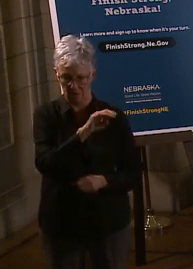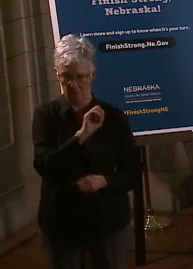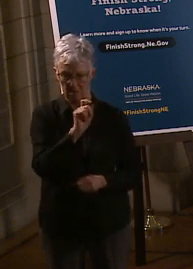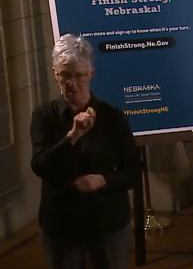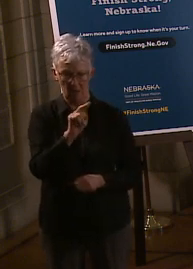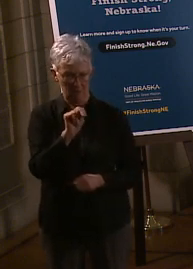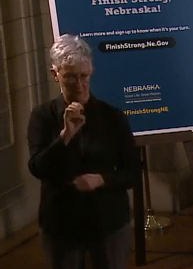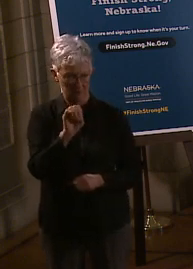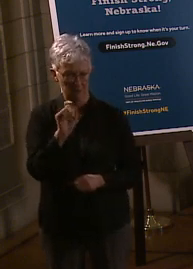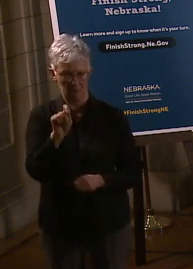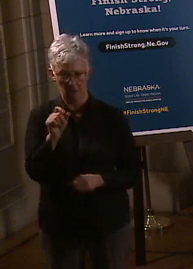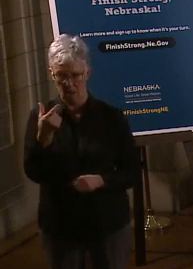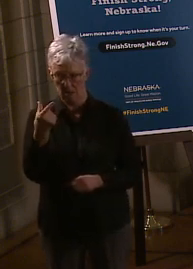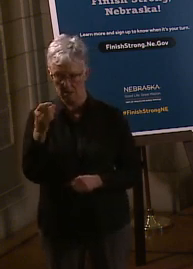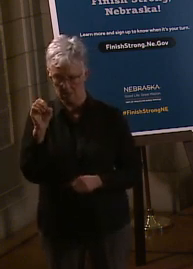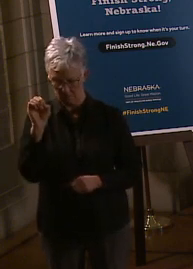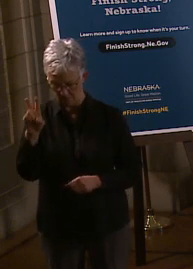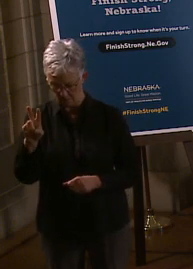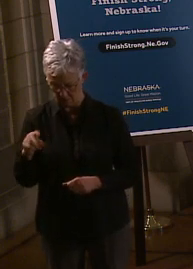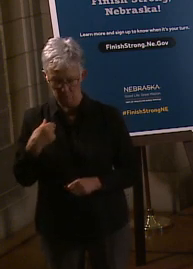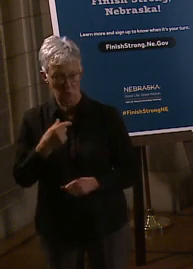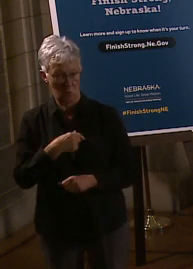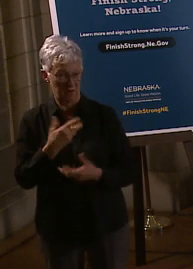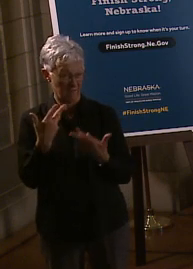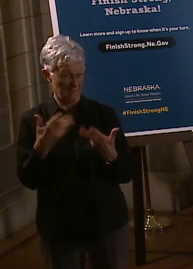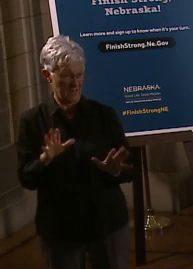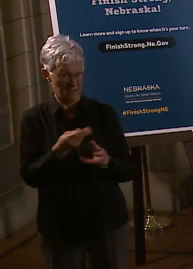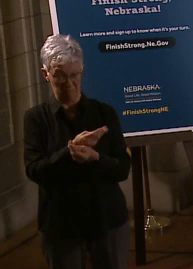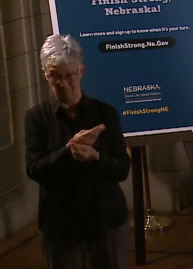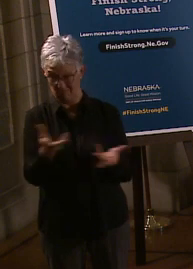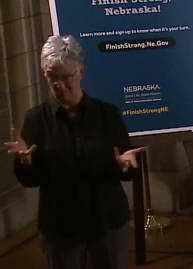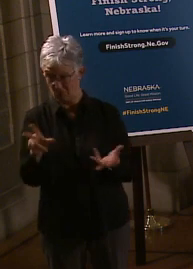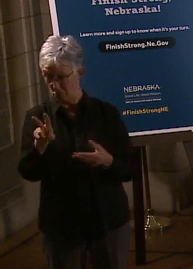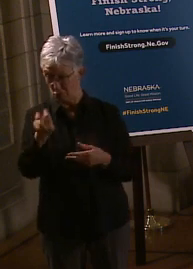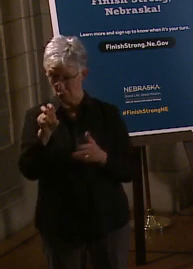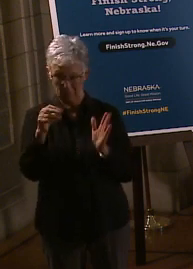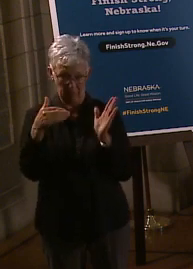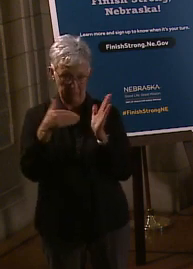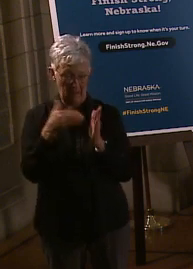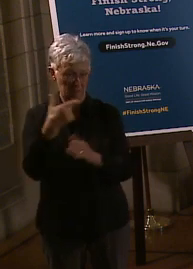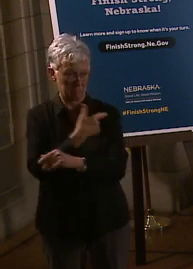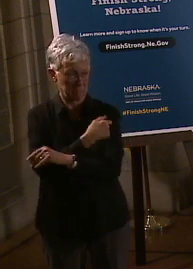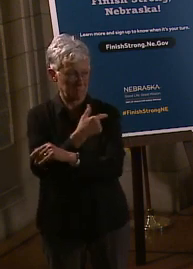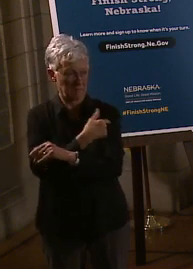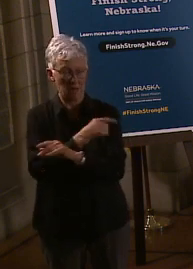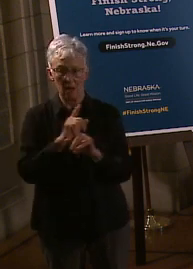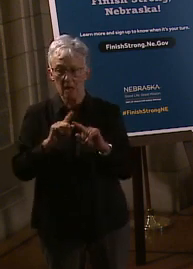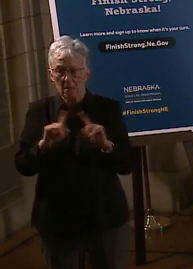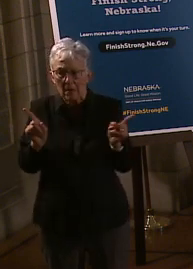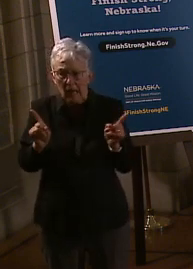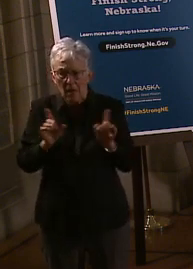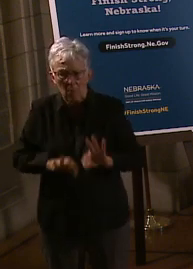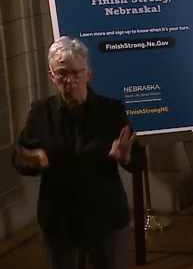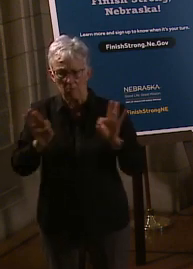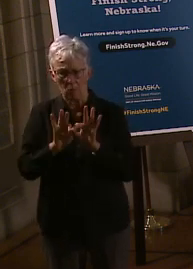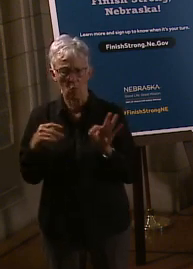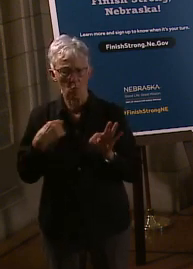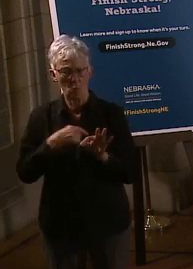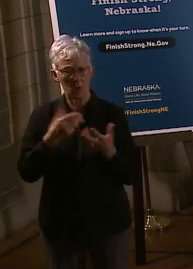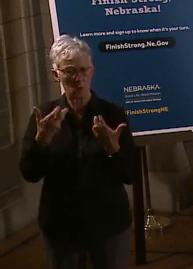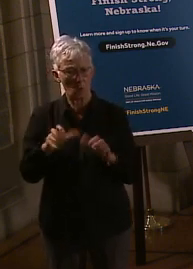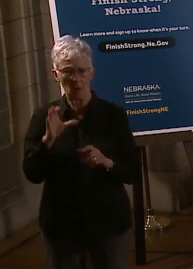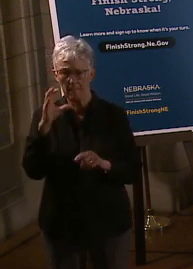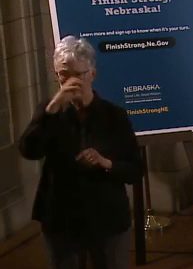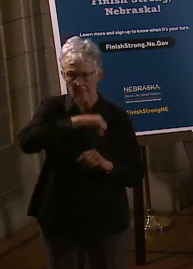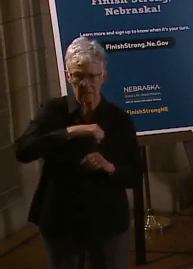so far, and that's great. But we also want to be sure that we don't miss anyone. So if you are over 65